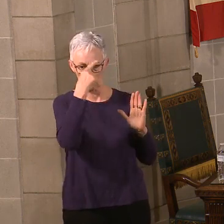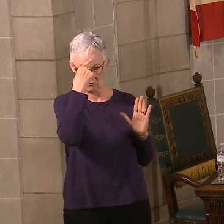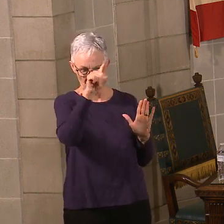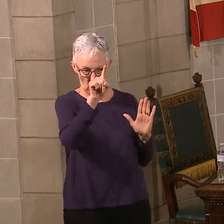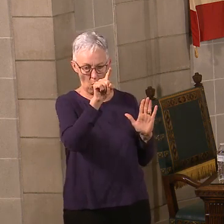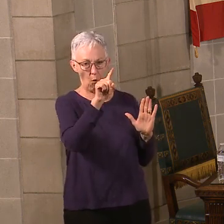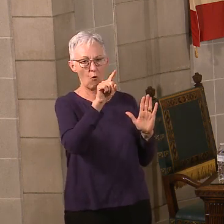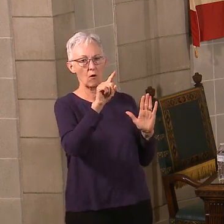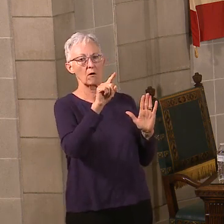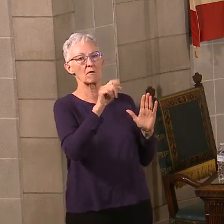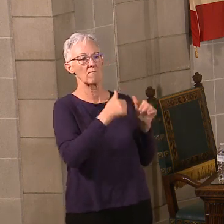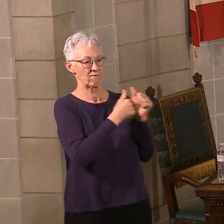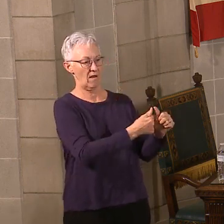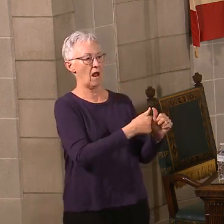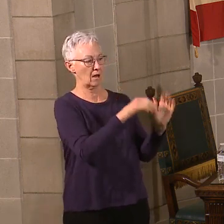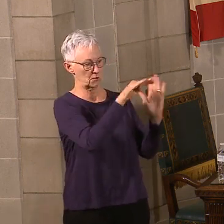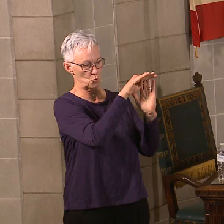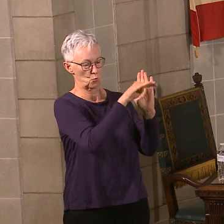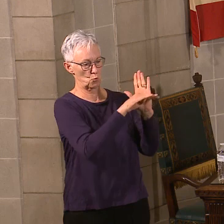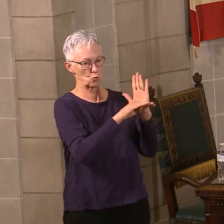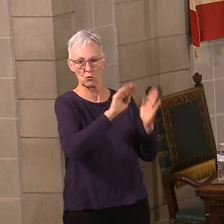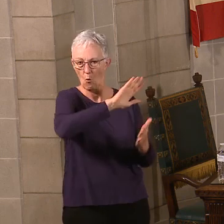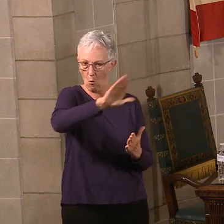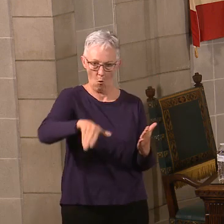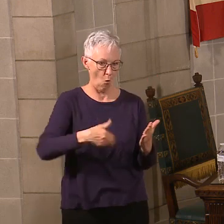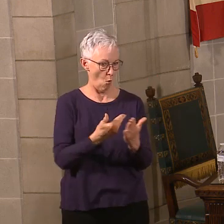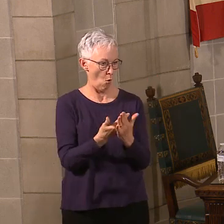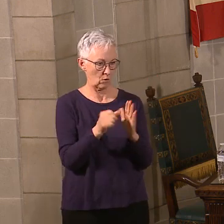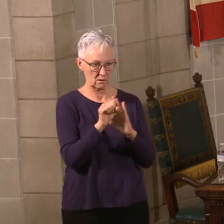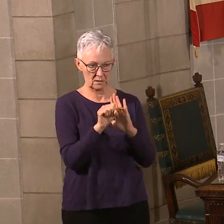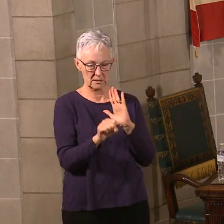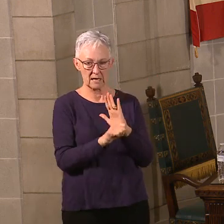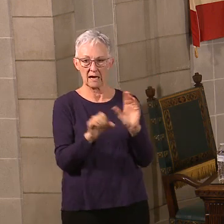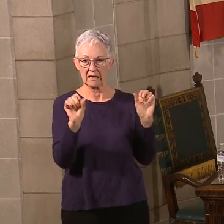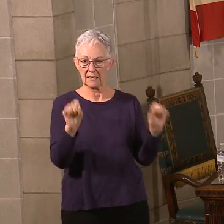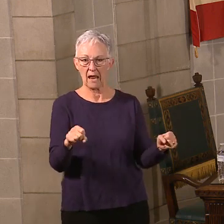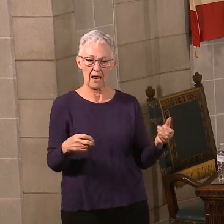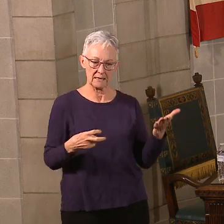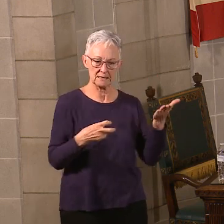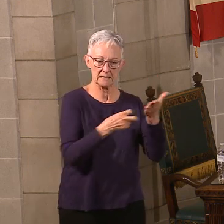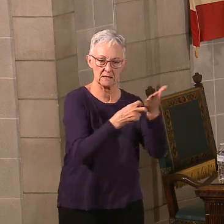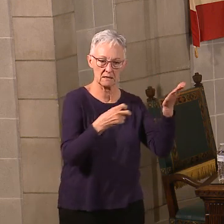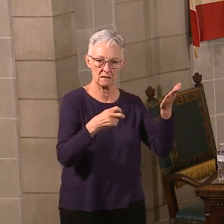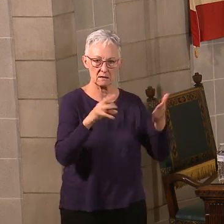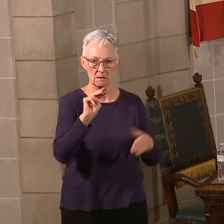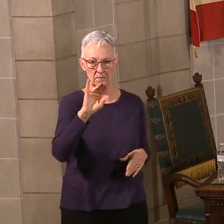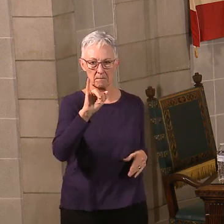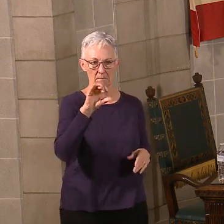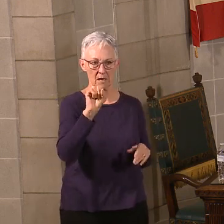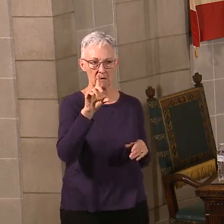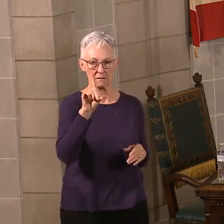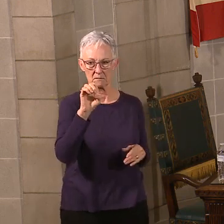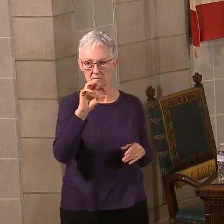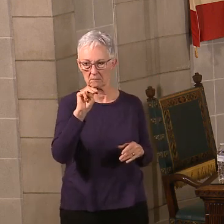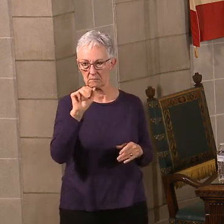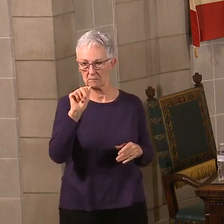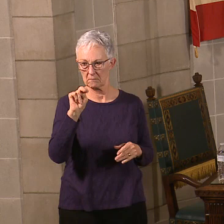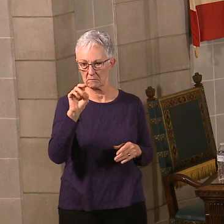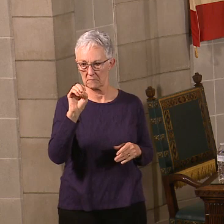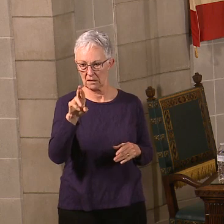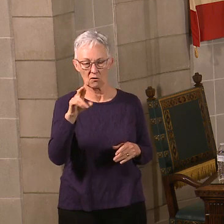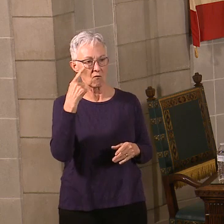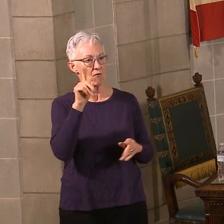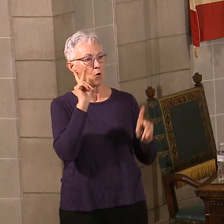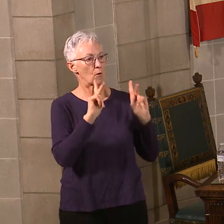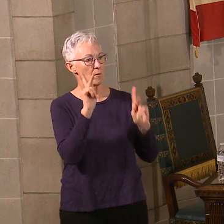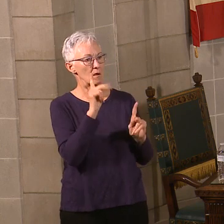like the 10-person rule, the not staying home when you're sick, the issues around, again,